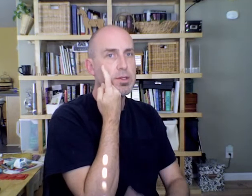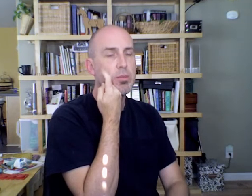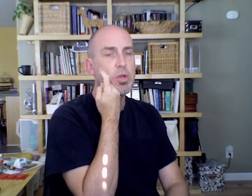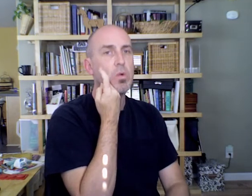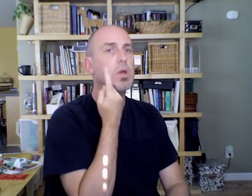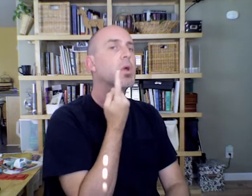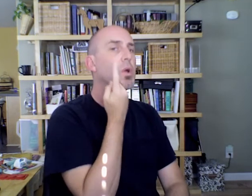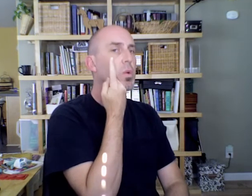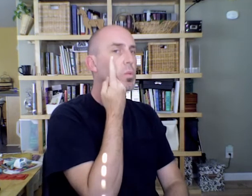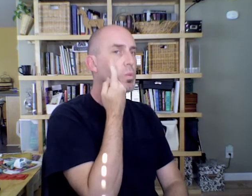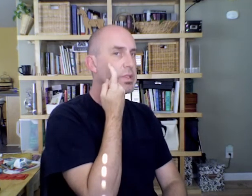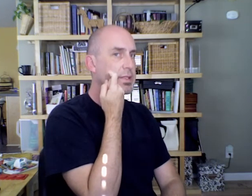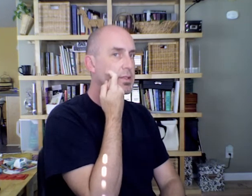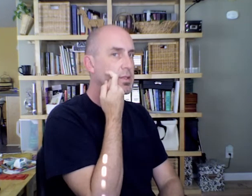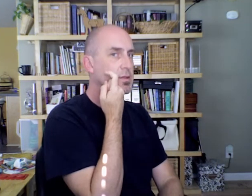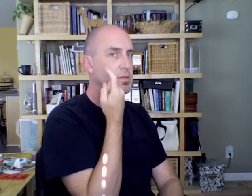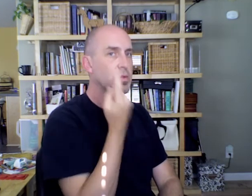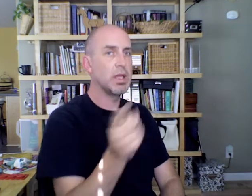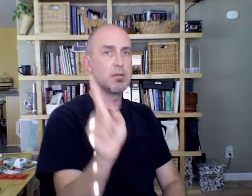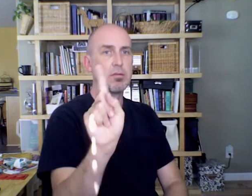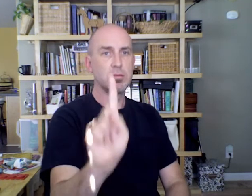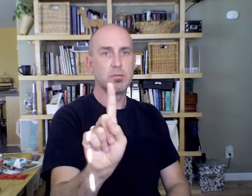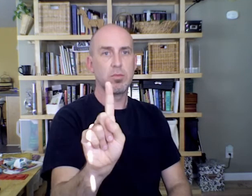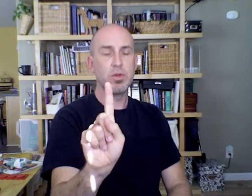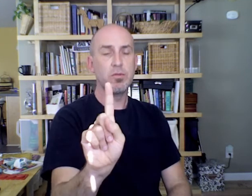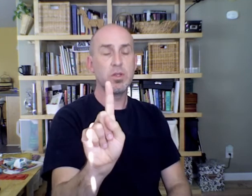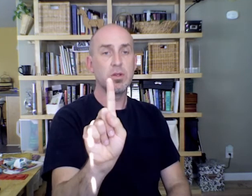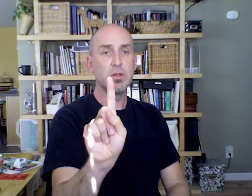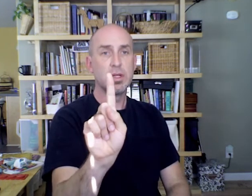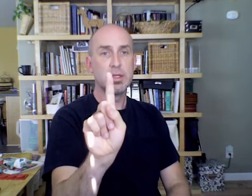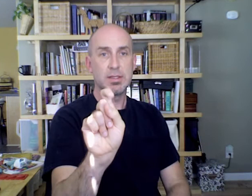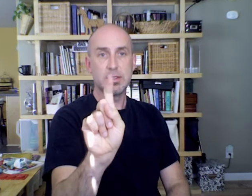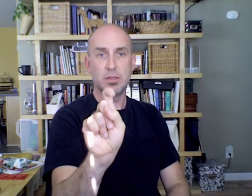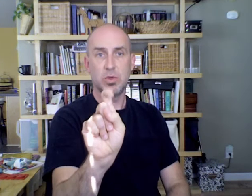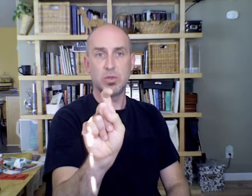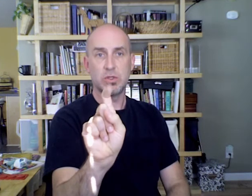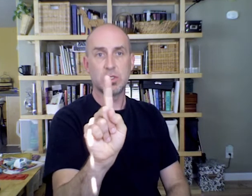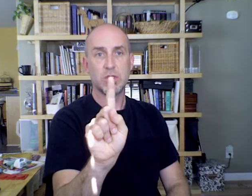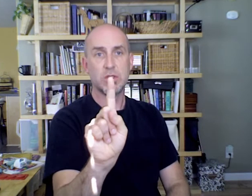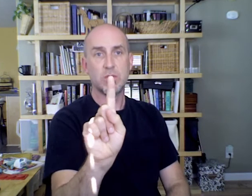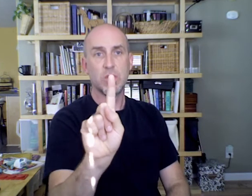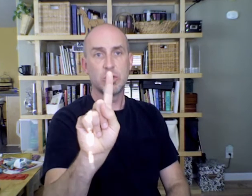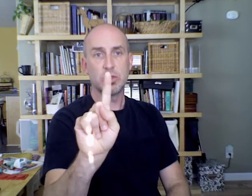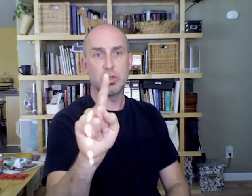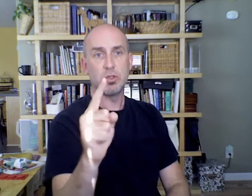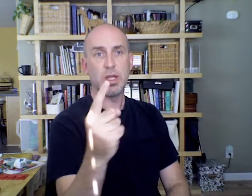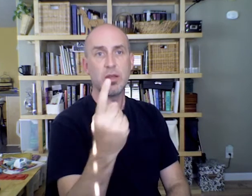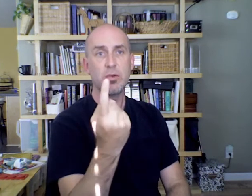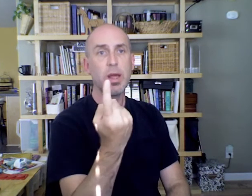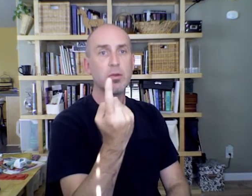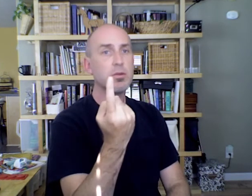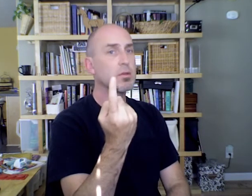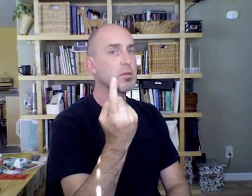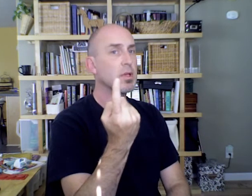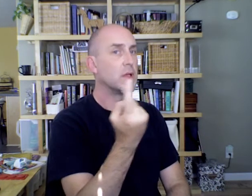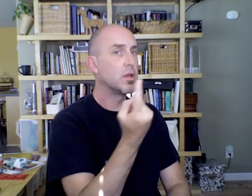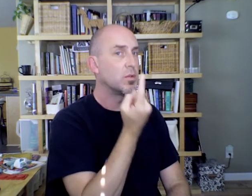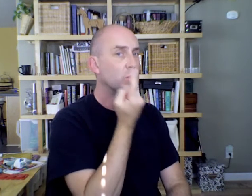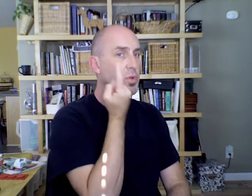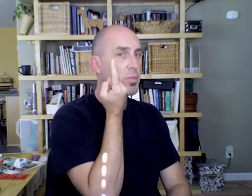ago. Recently. So again, pointy finger. This is the motion you're going to do. Turn your hand around. Put it by